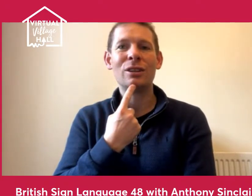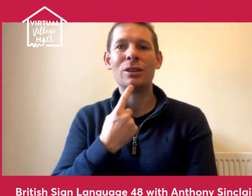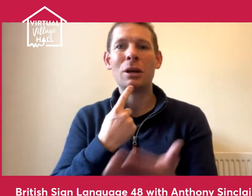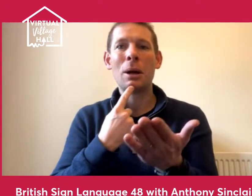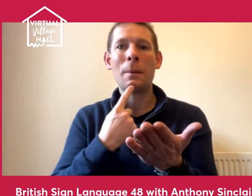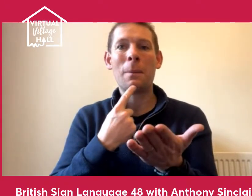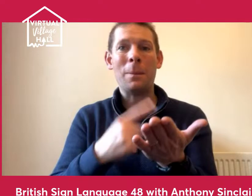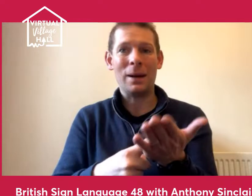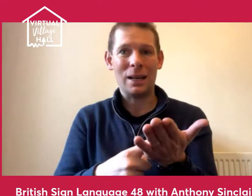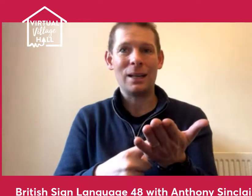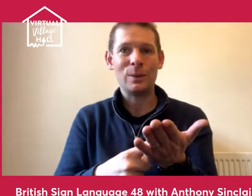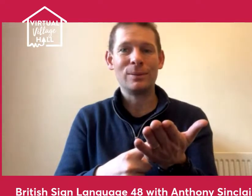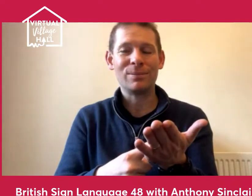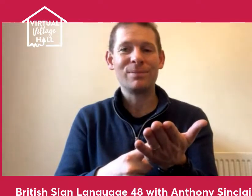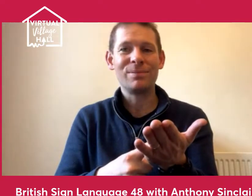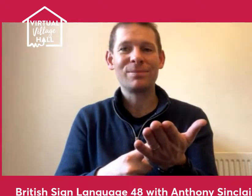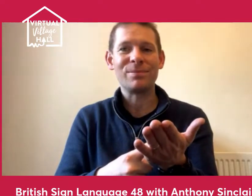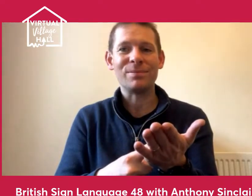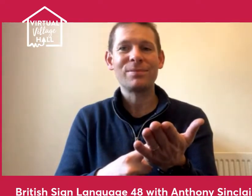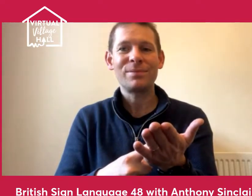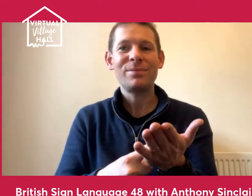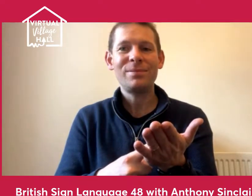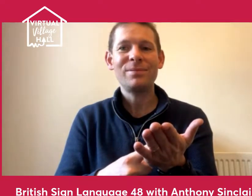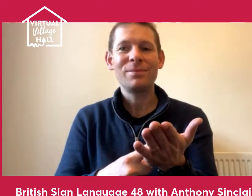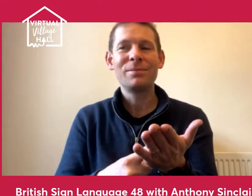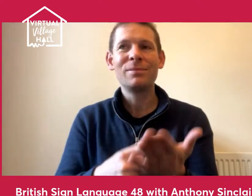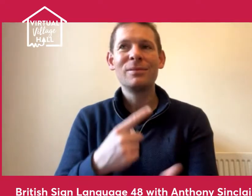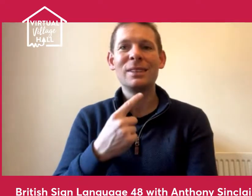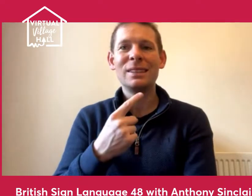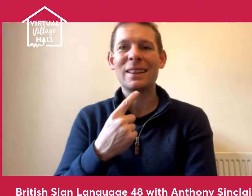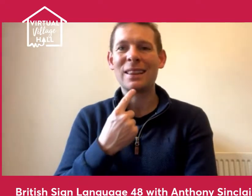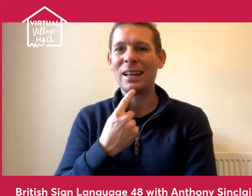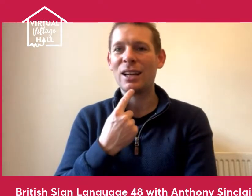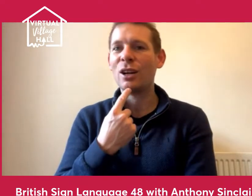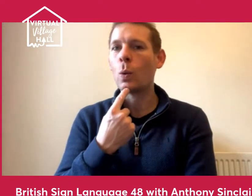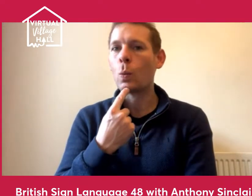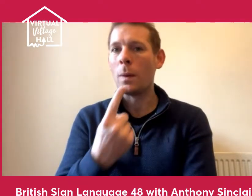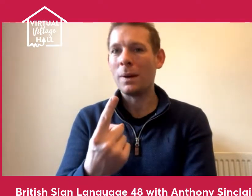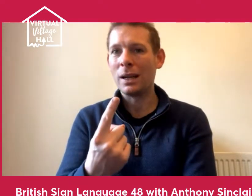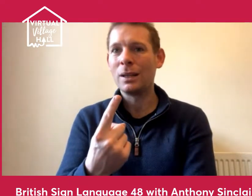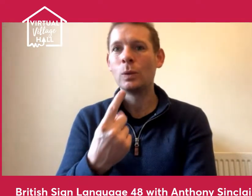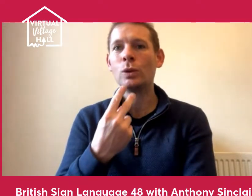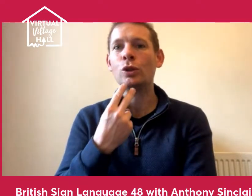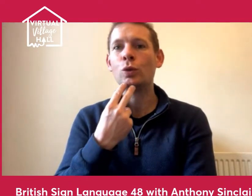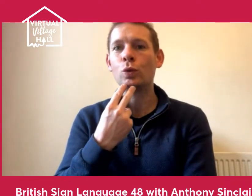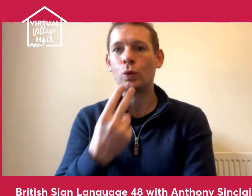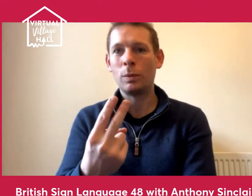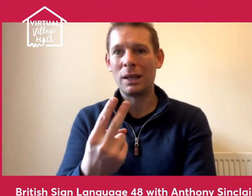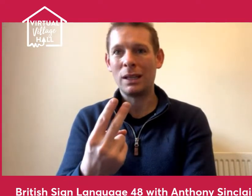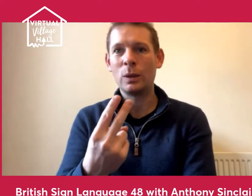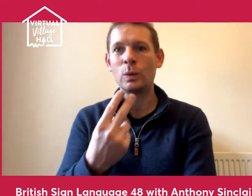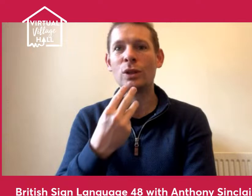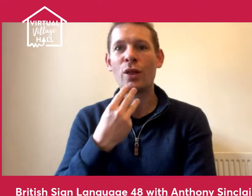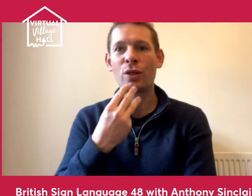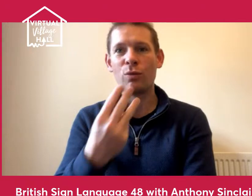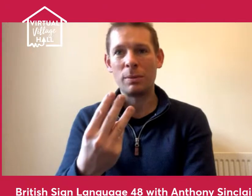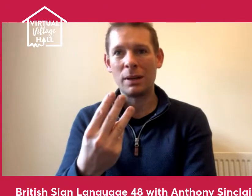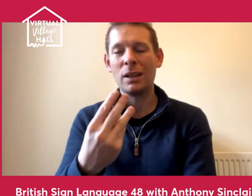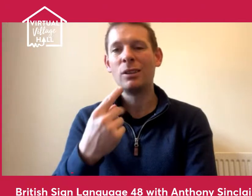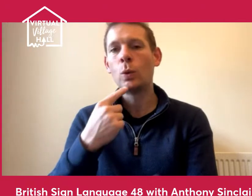like same as with the age, it's there already on the face. So it's sometimes you'll see that the pound doesn't end up on the palm of the hand, so it